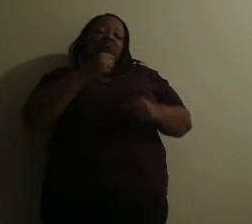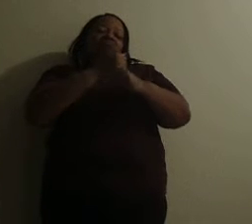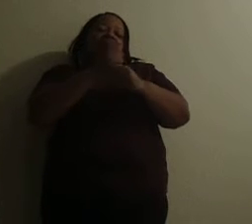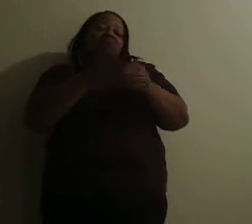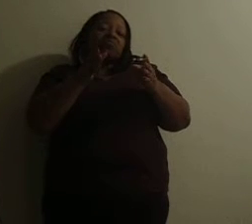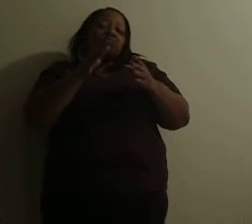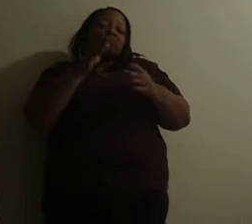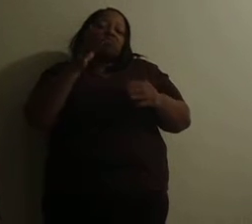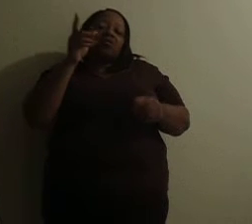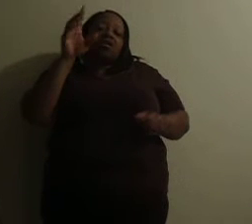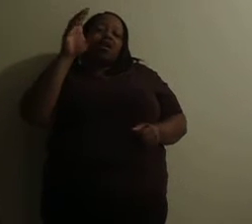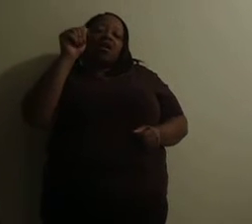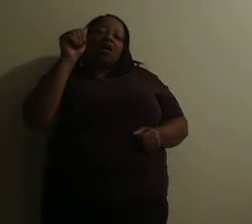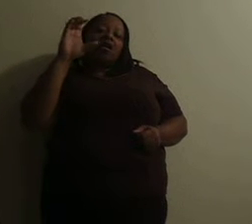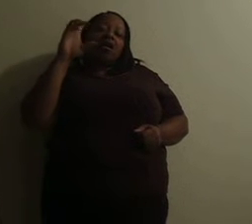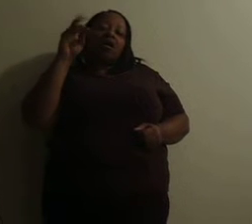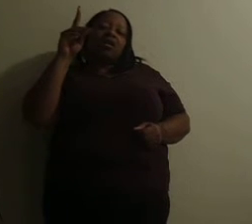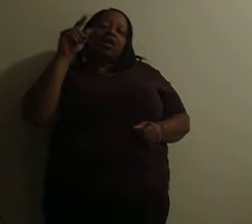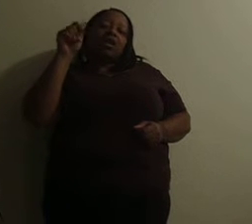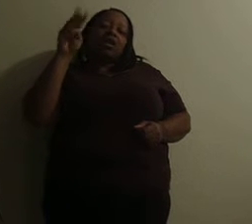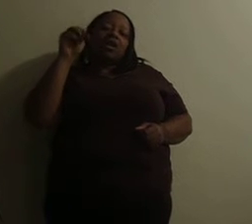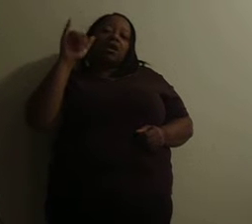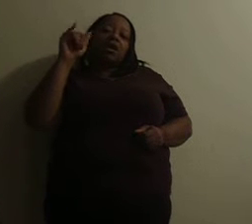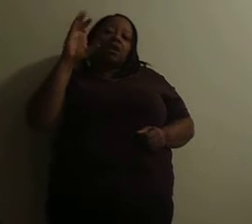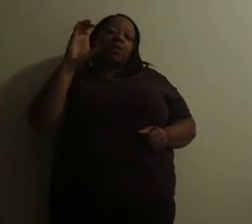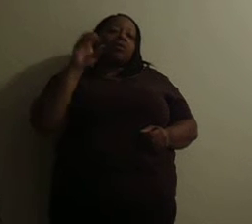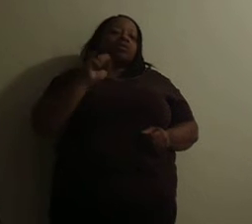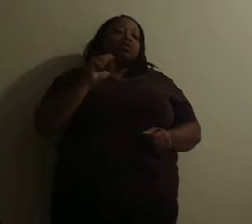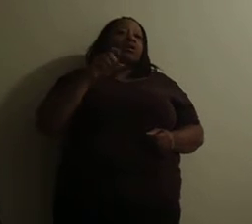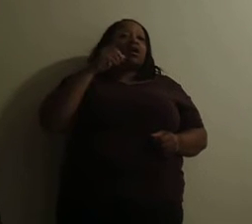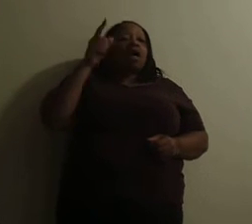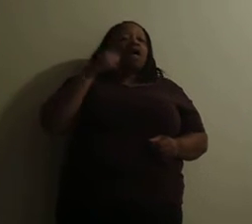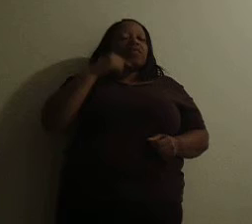reading, writing, research projects for your students at all levels, and